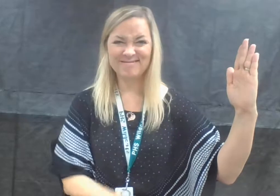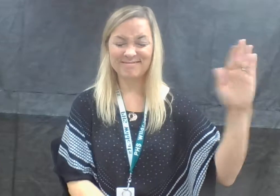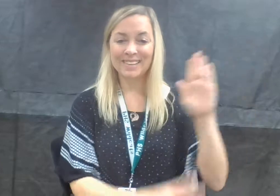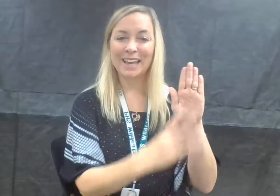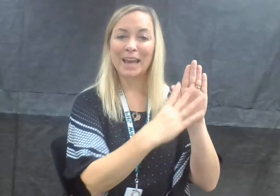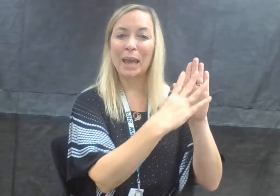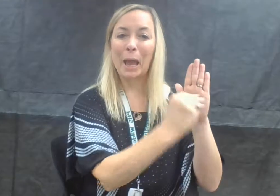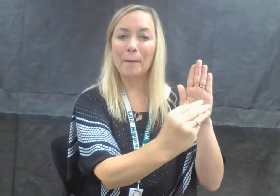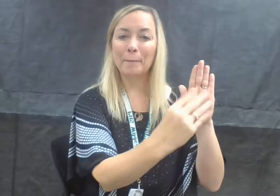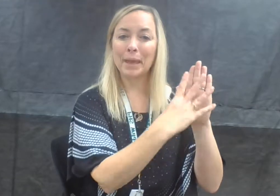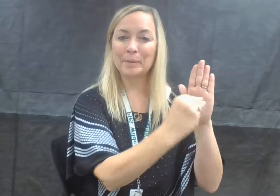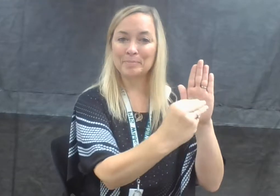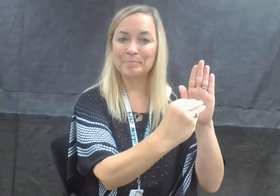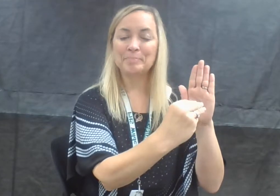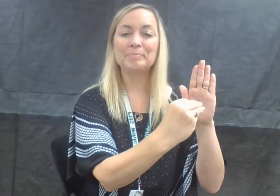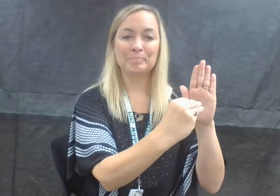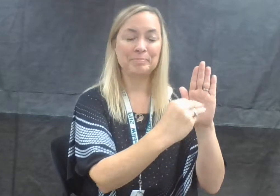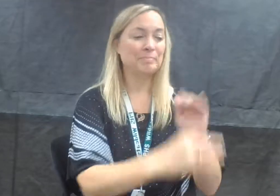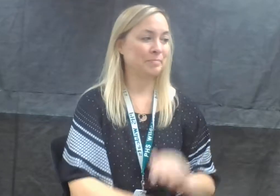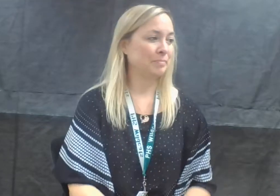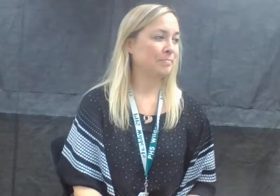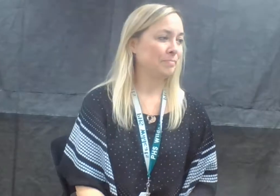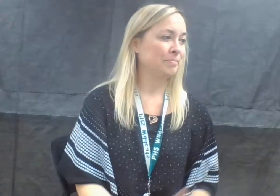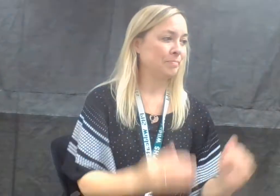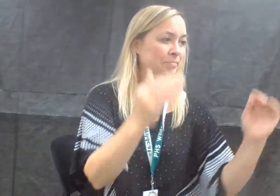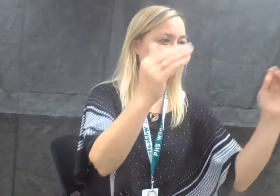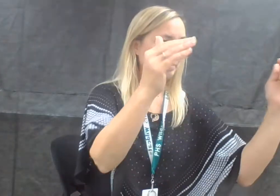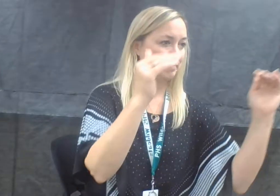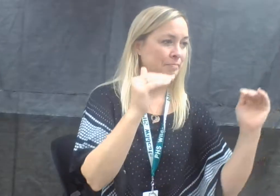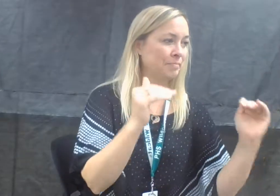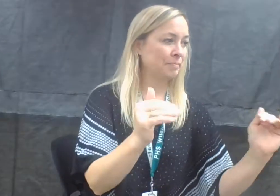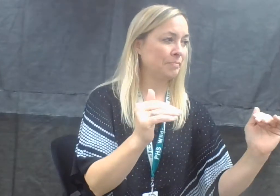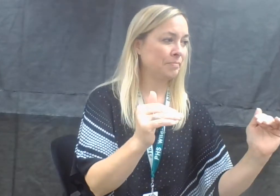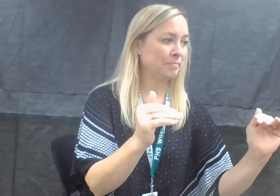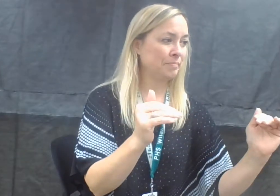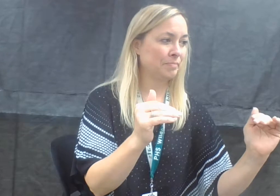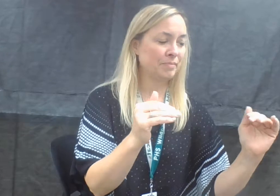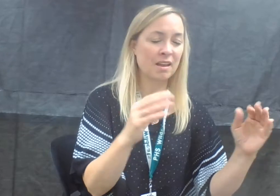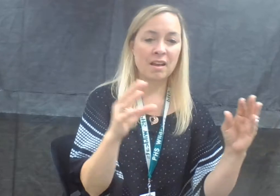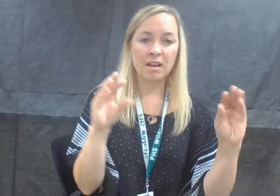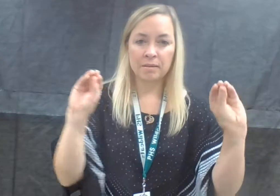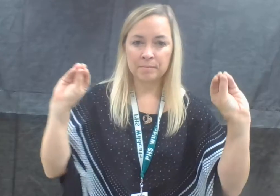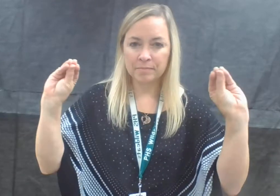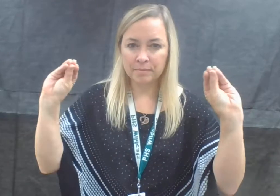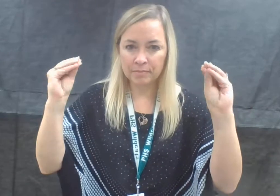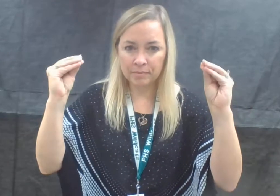No, no. I'm not able to throw. No, no. No, no.